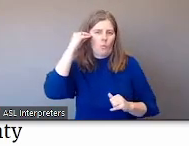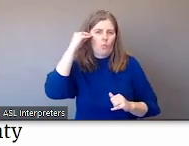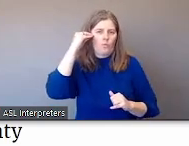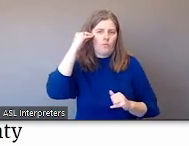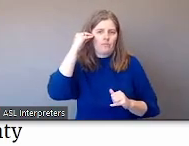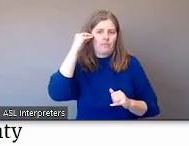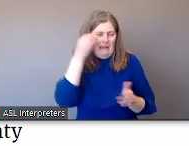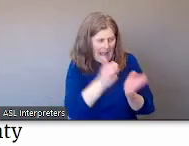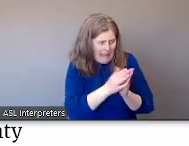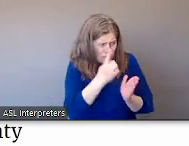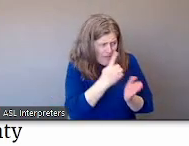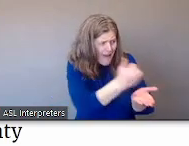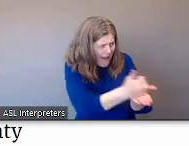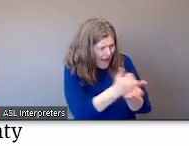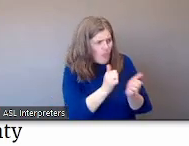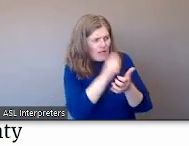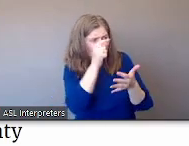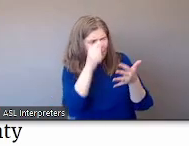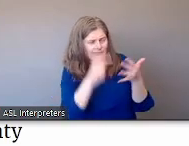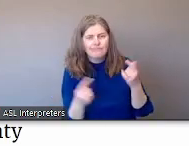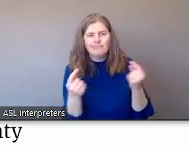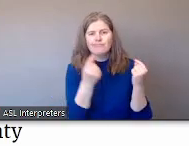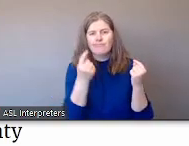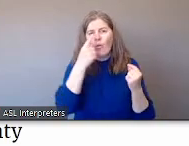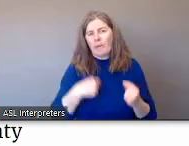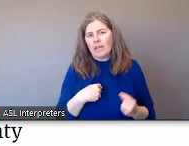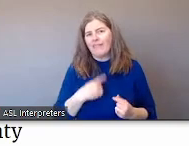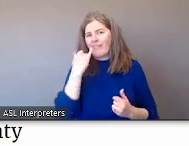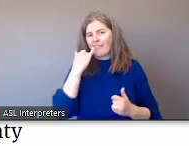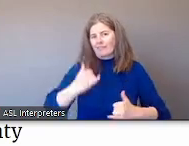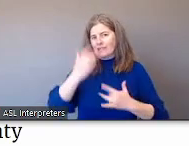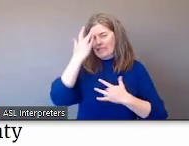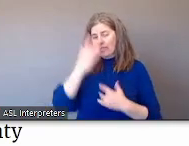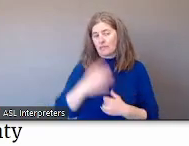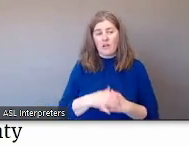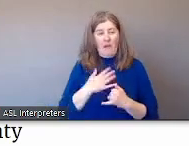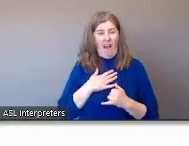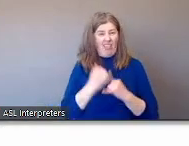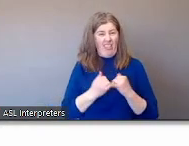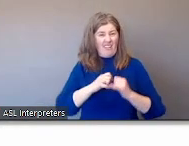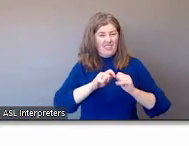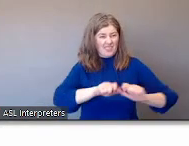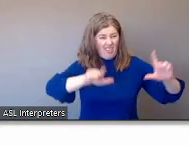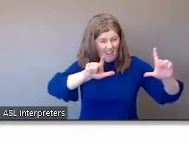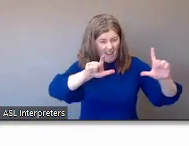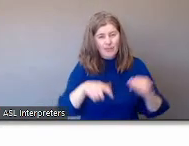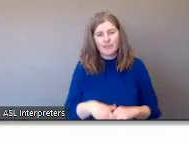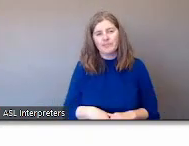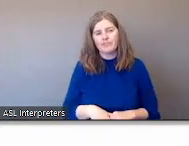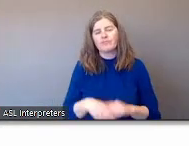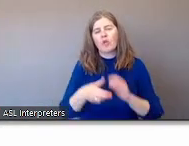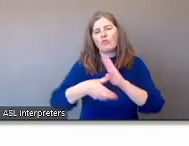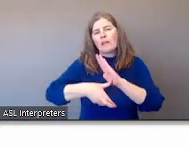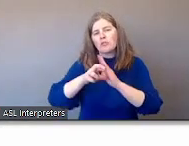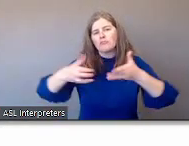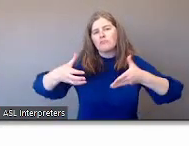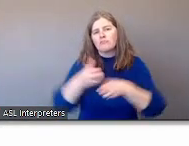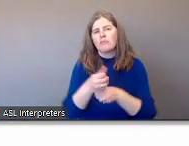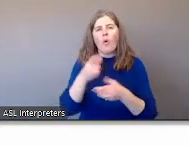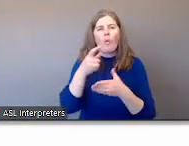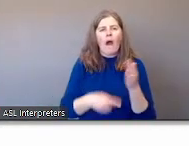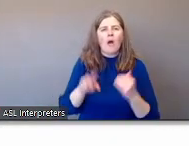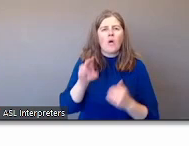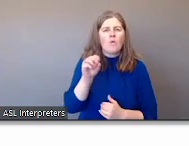to help you with those errands. So I think the last slide in this segment is just a review of where's New